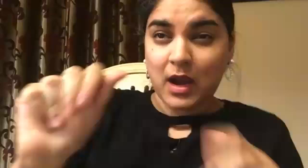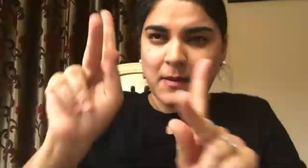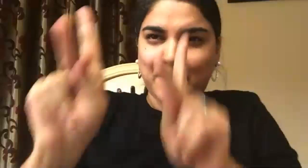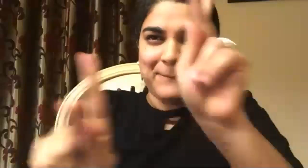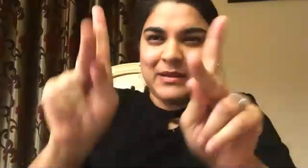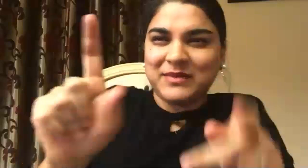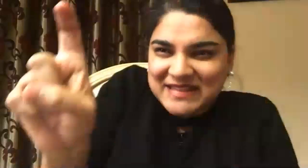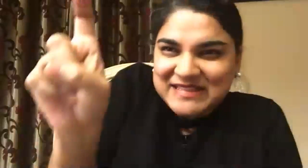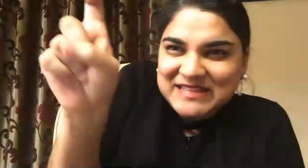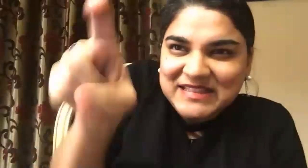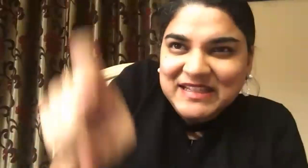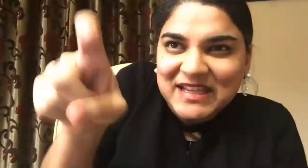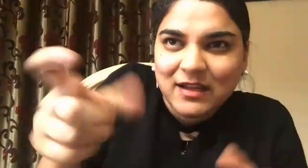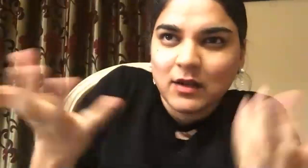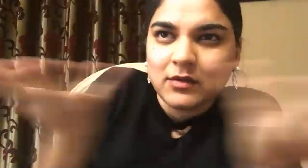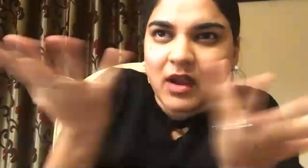in Black Lives Matter.